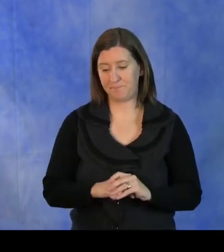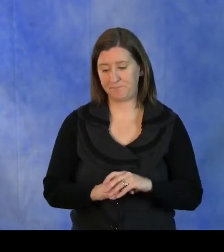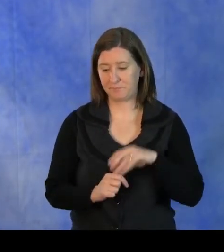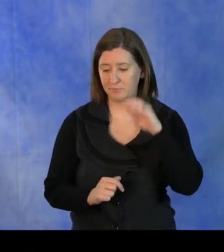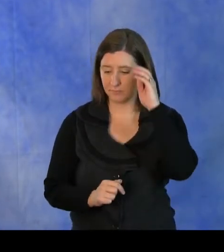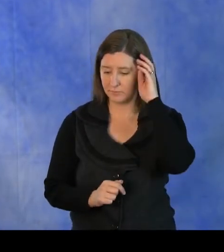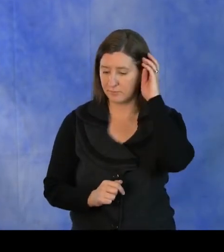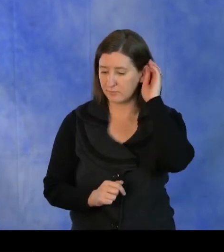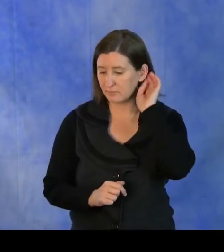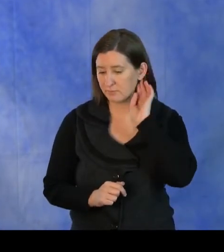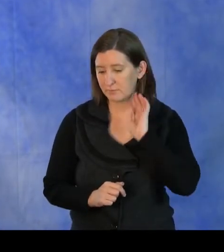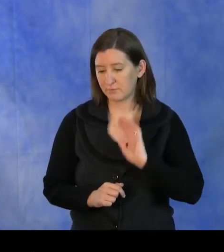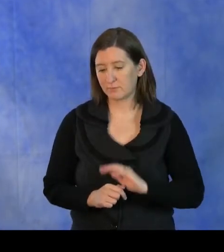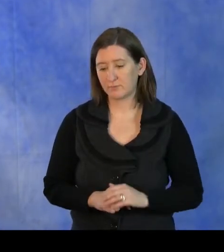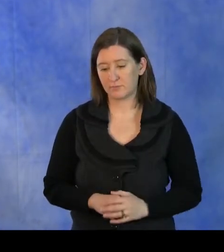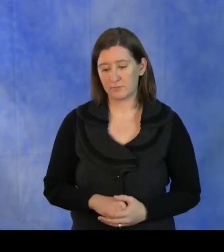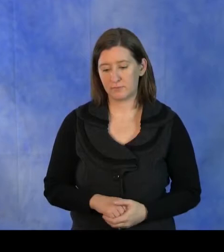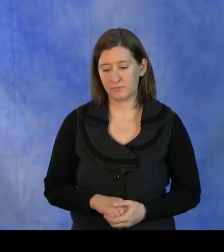different areas.